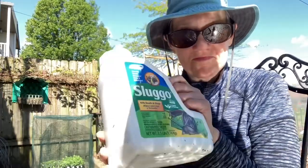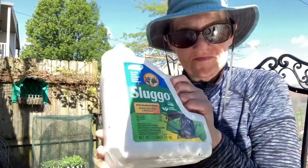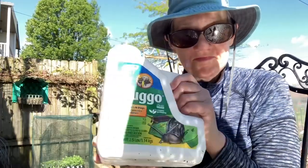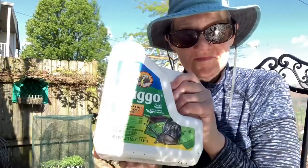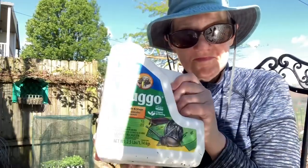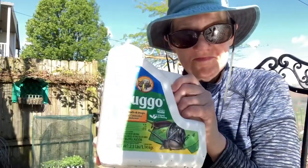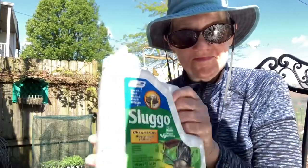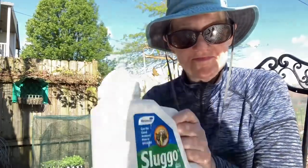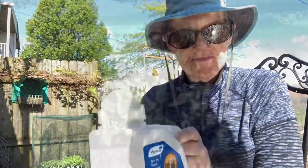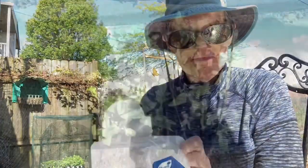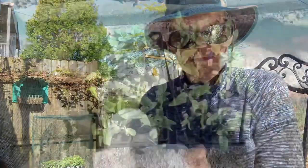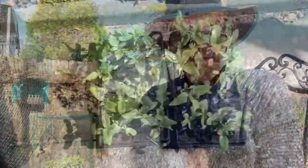Sluggo.